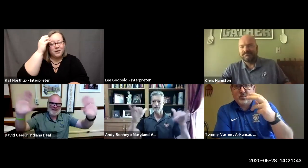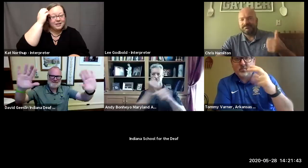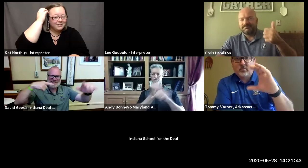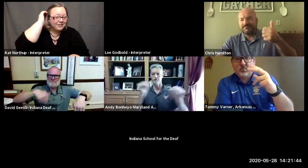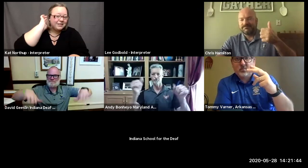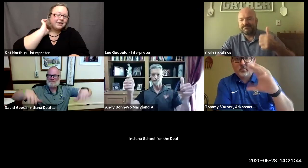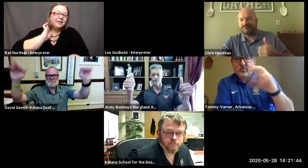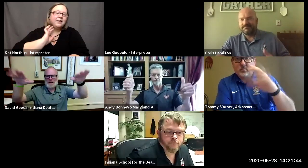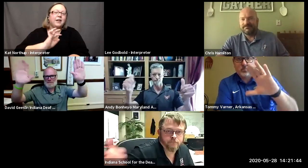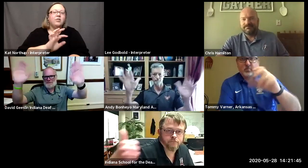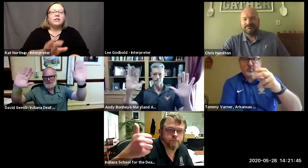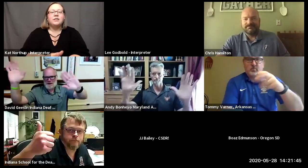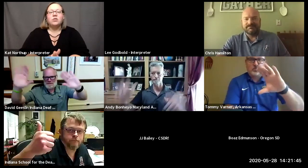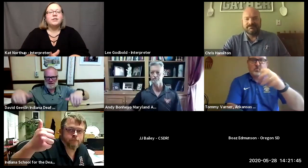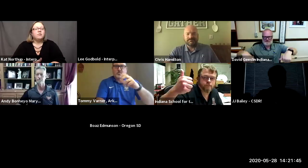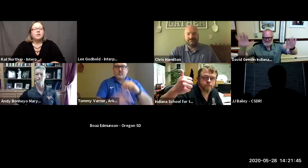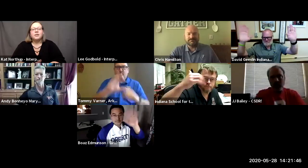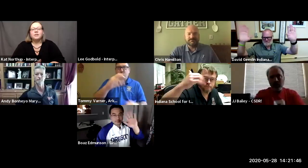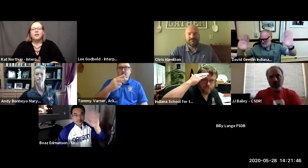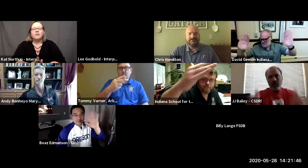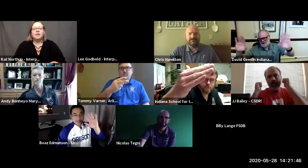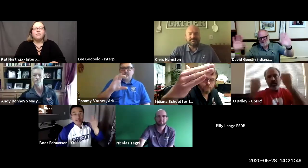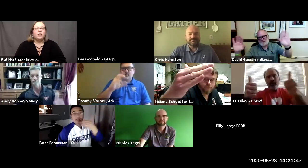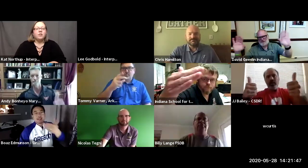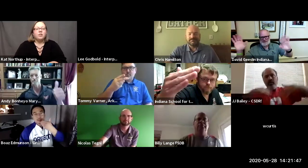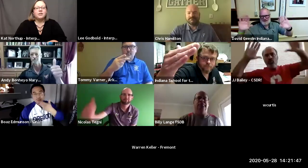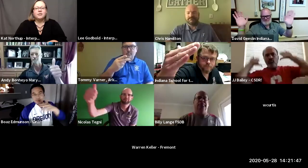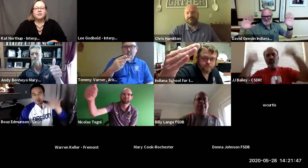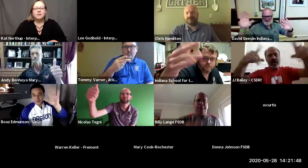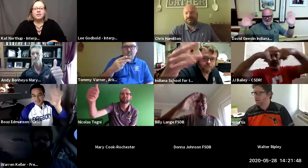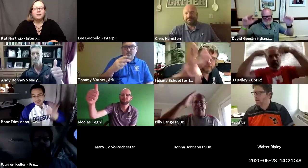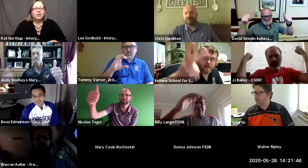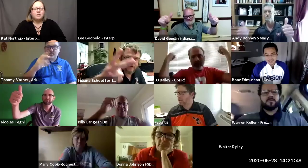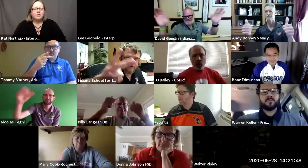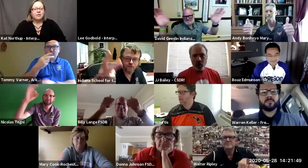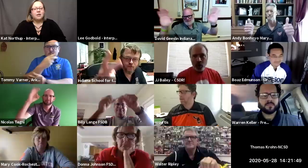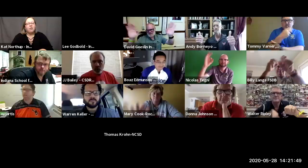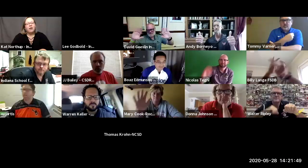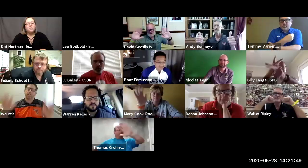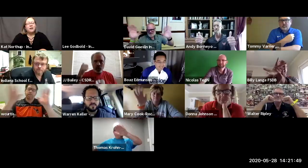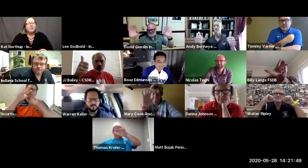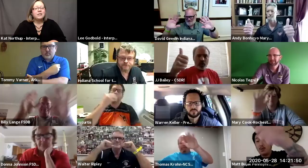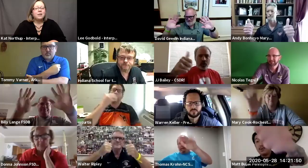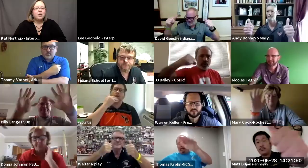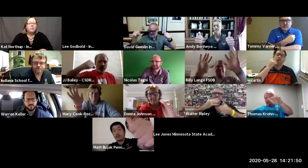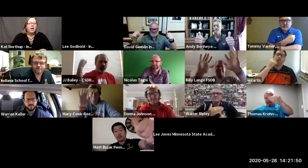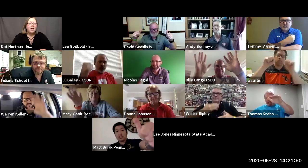everyone. Hey, Chris. I have something for you. Chris, you see me? Chris. All right, everyone, have a great summer.